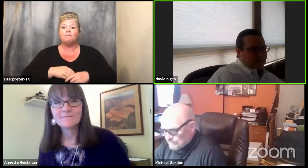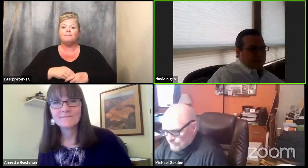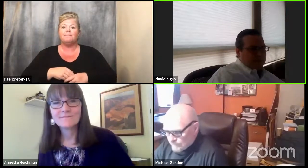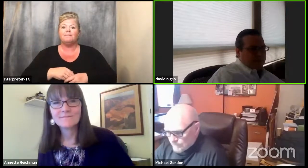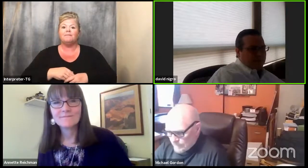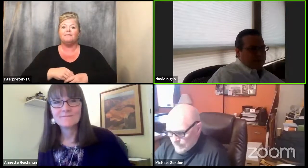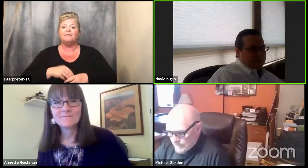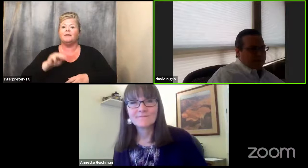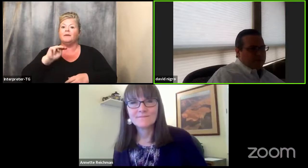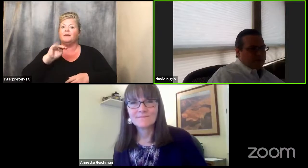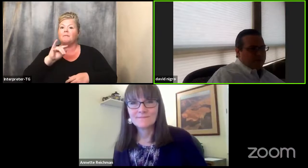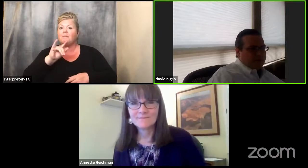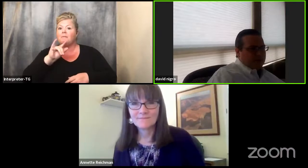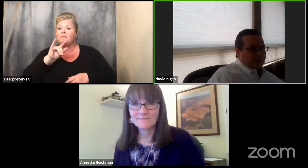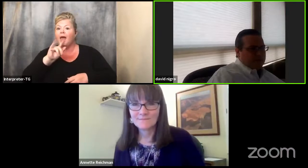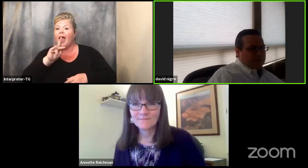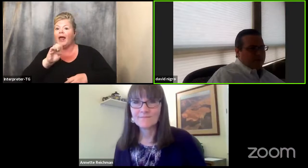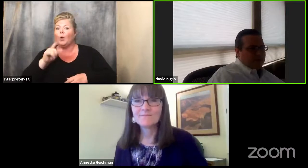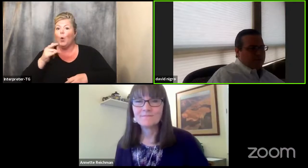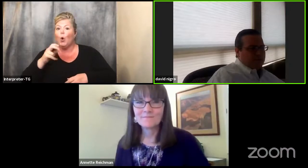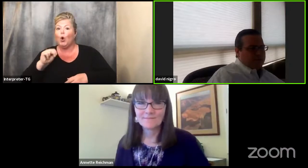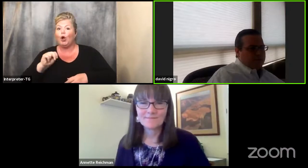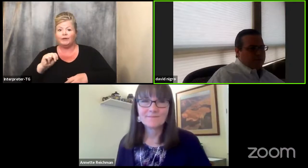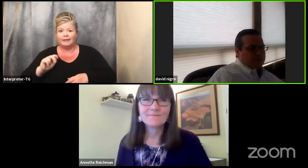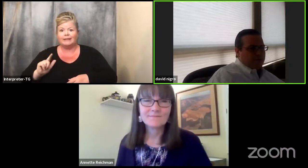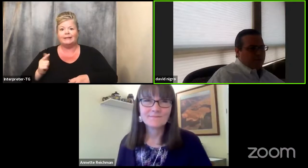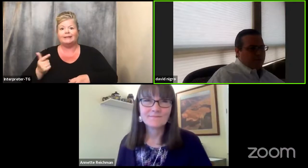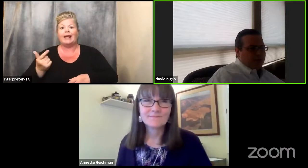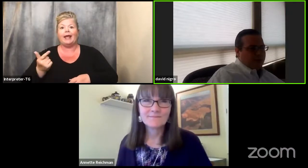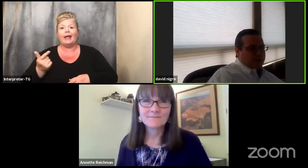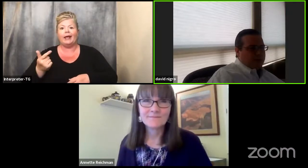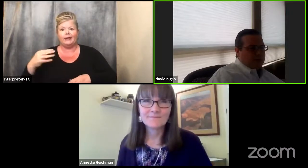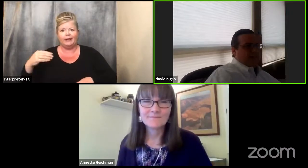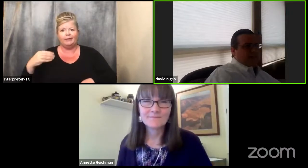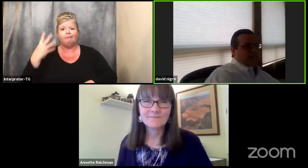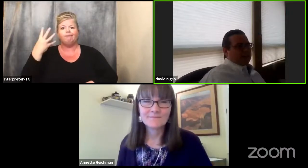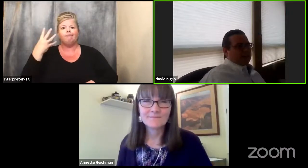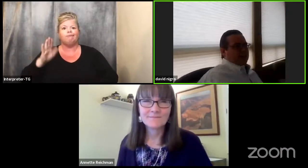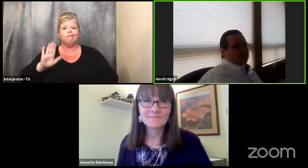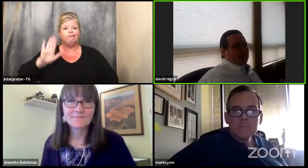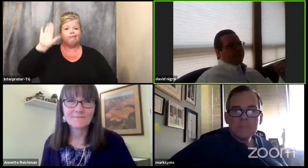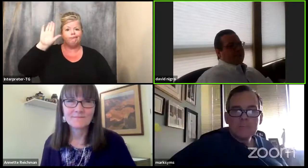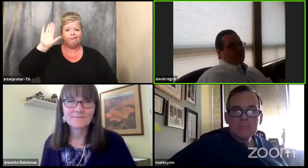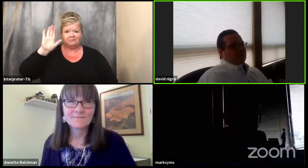I see Mike Gordon seconding by waving.